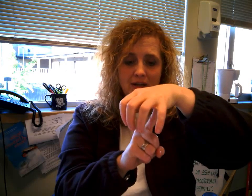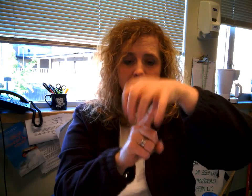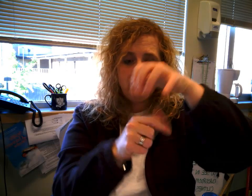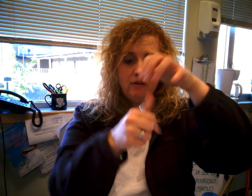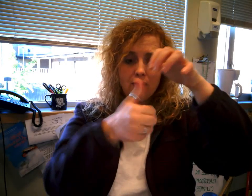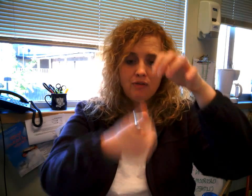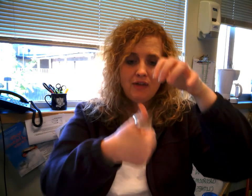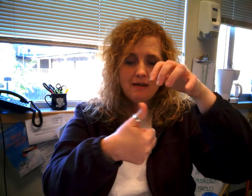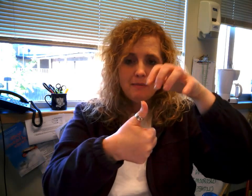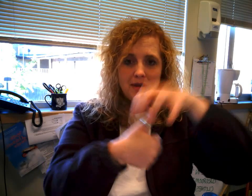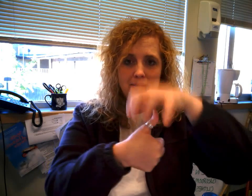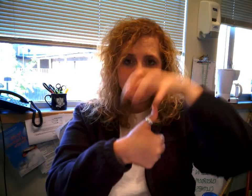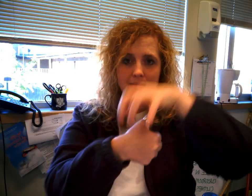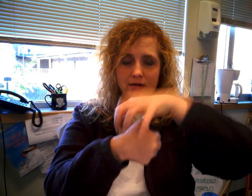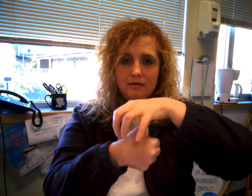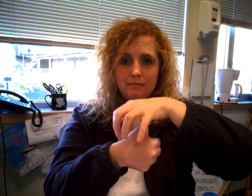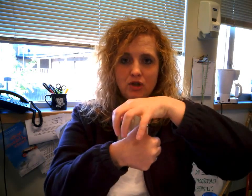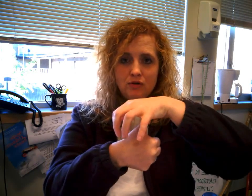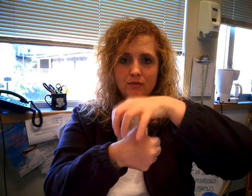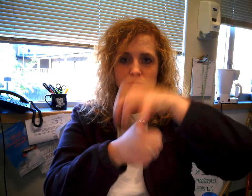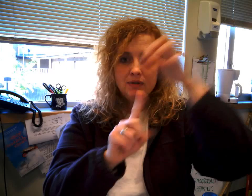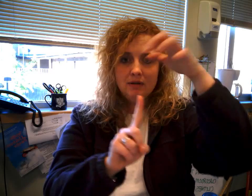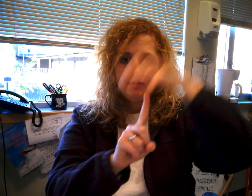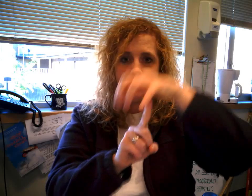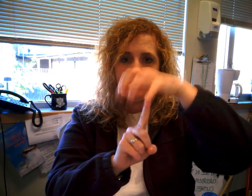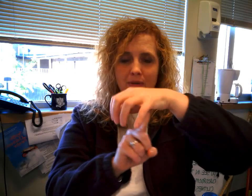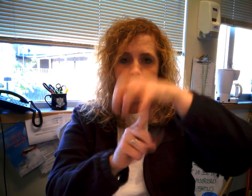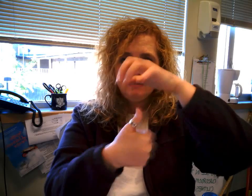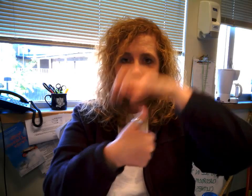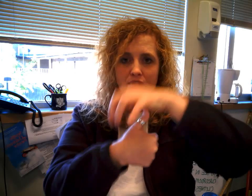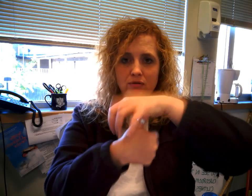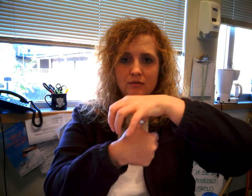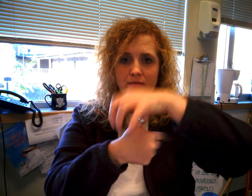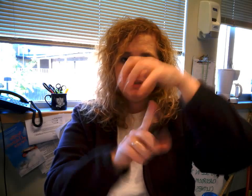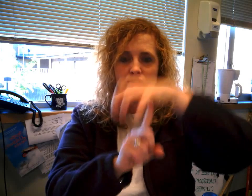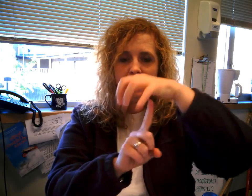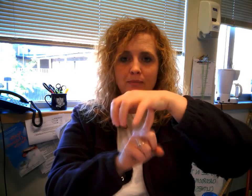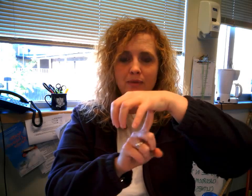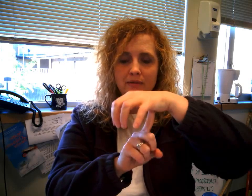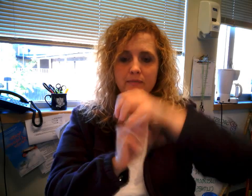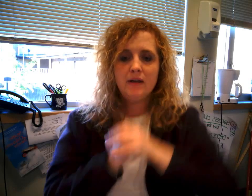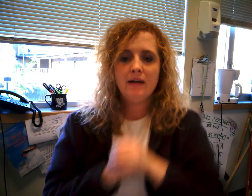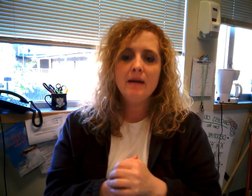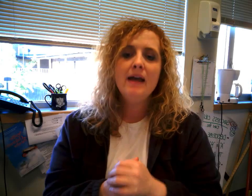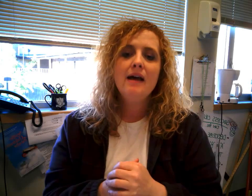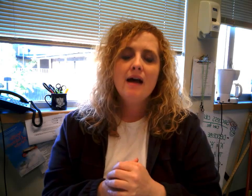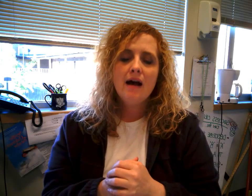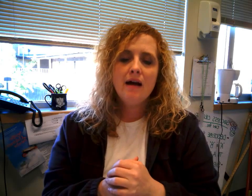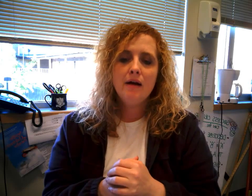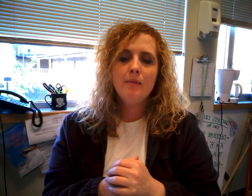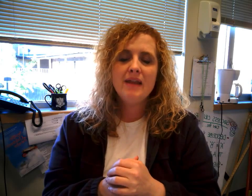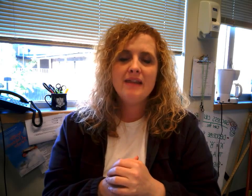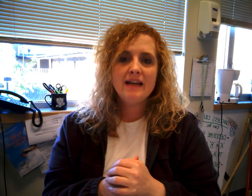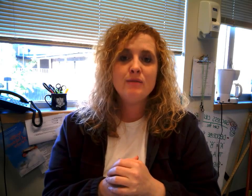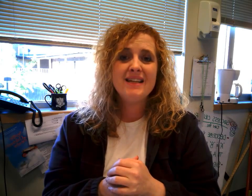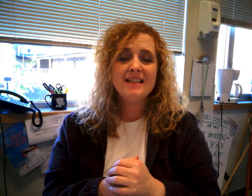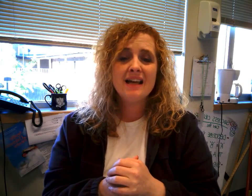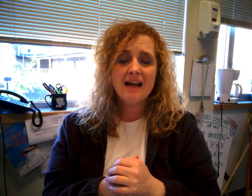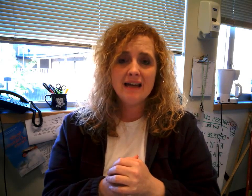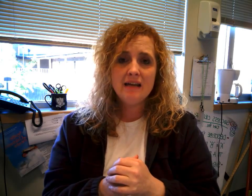just flipping it. And then it goes towards you. So if you're loaning something from me, or I'm loaning something from